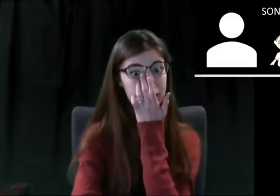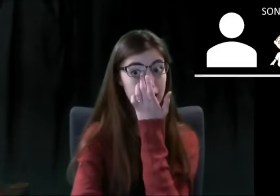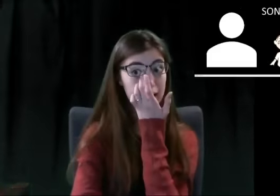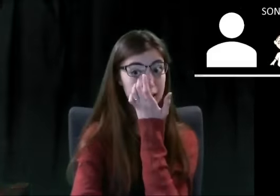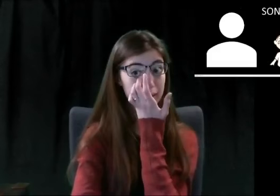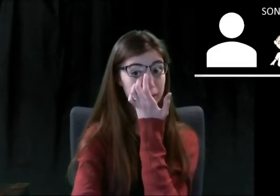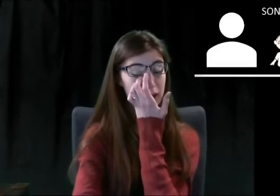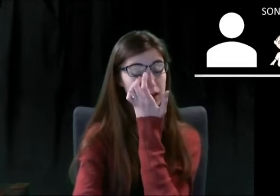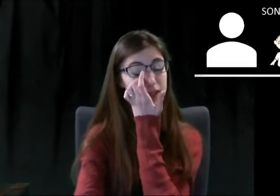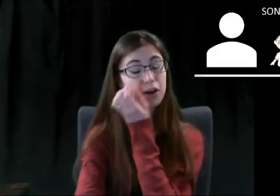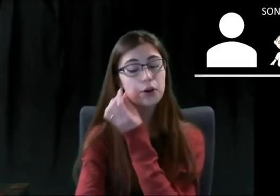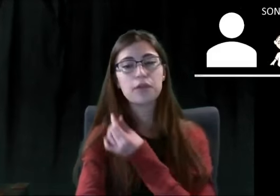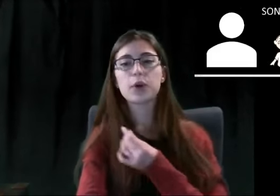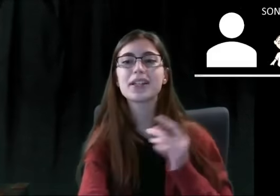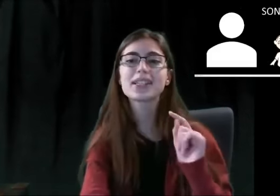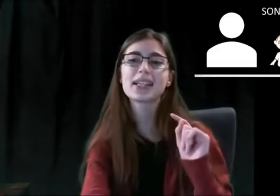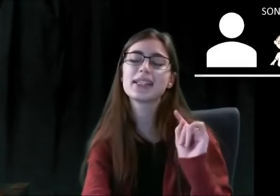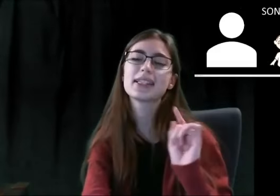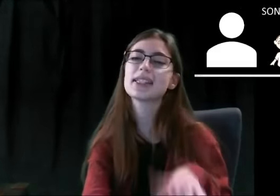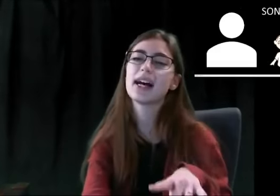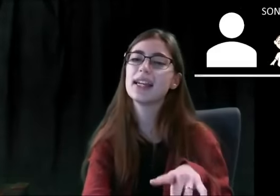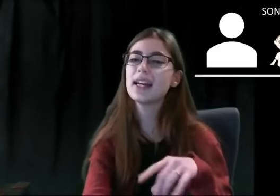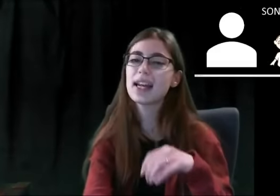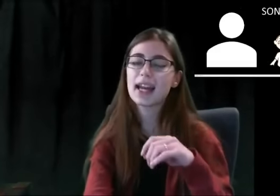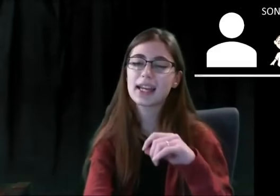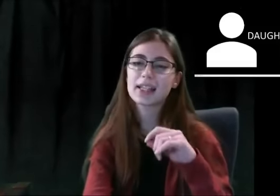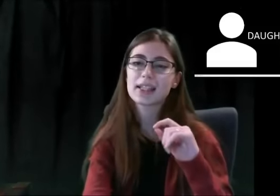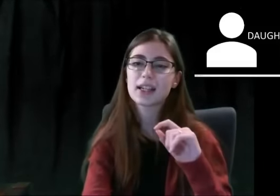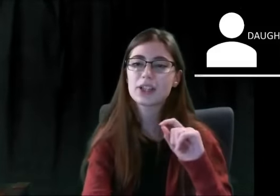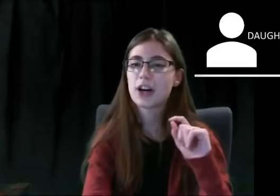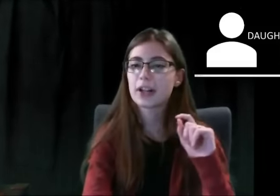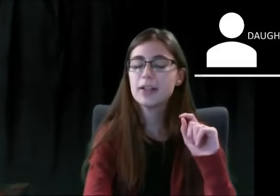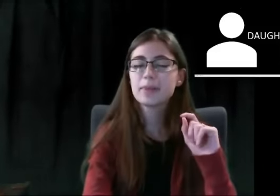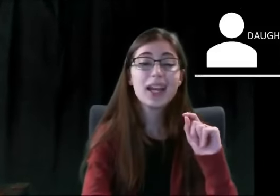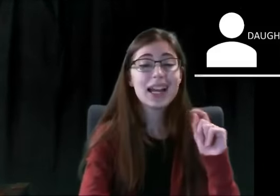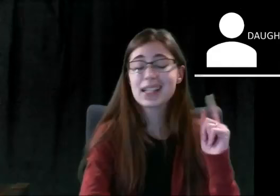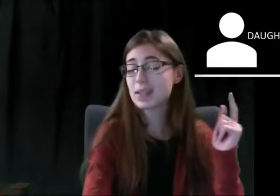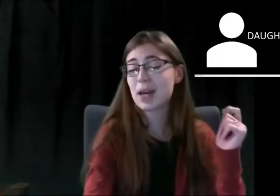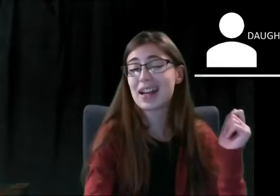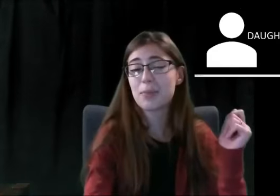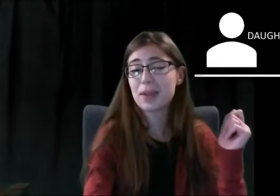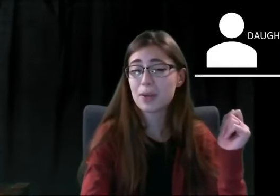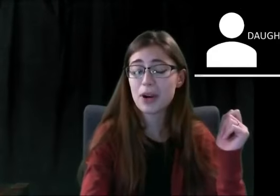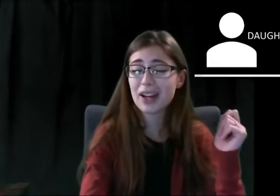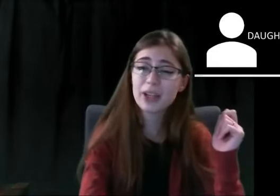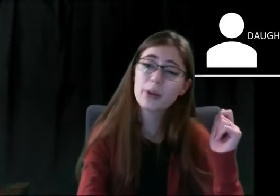Son. So for the signs son and daughter, it doesn't matter how big you are